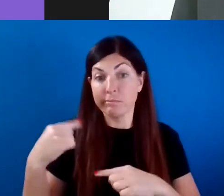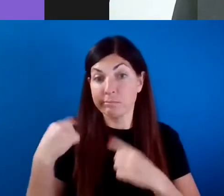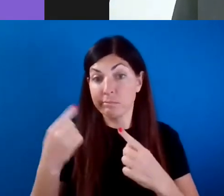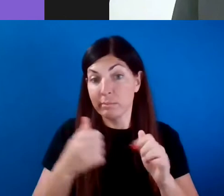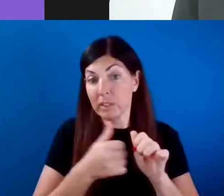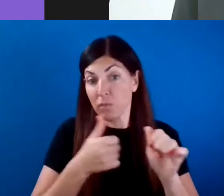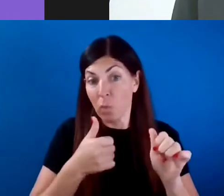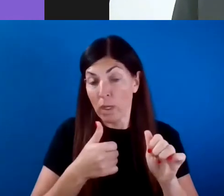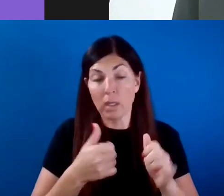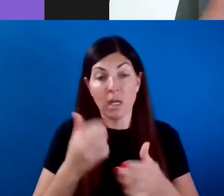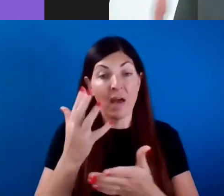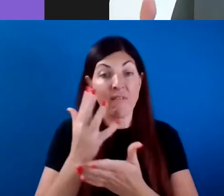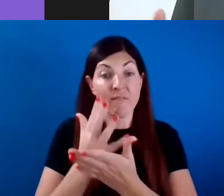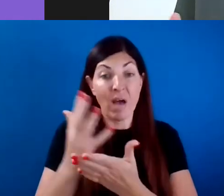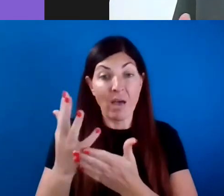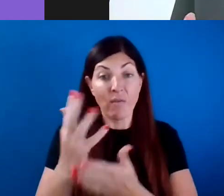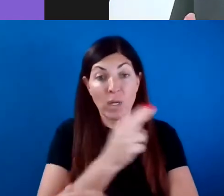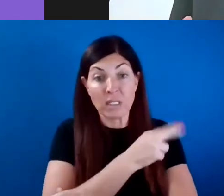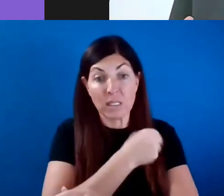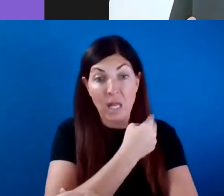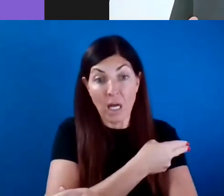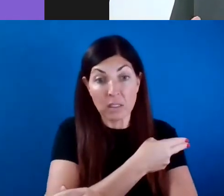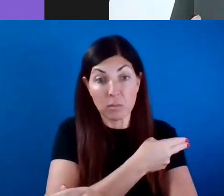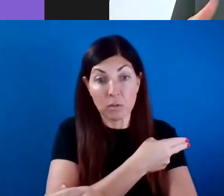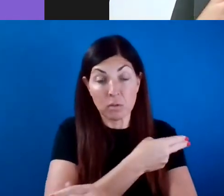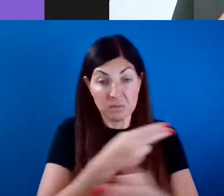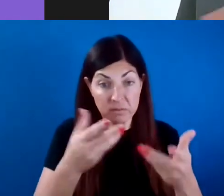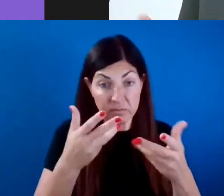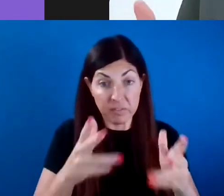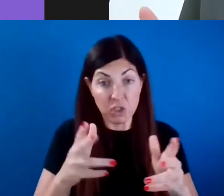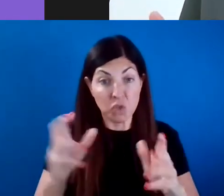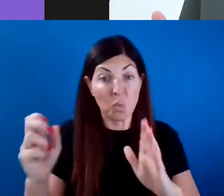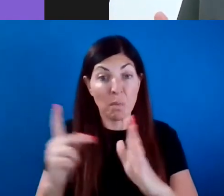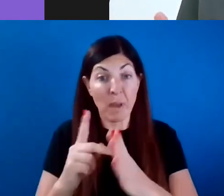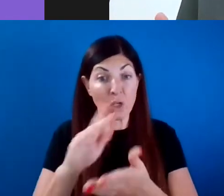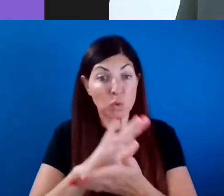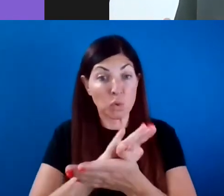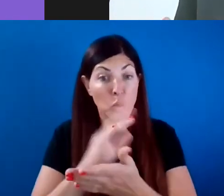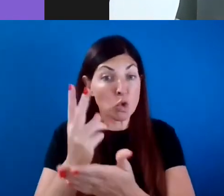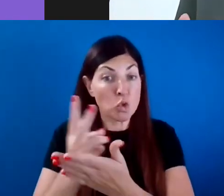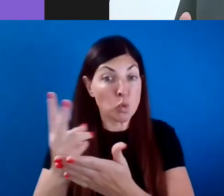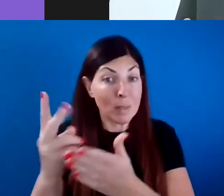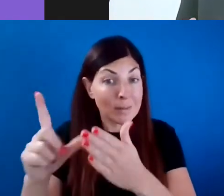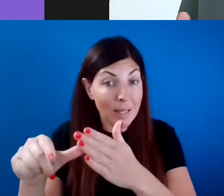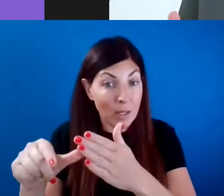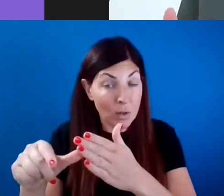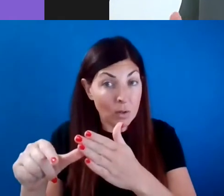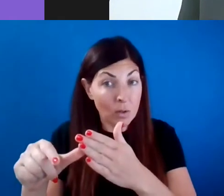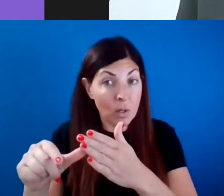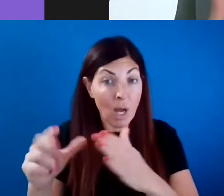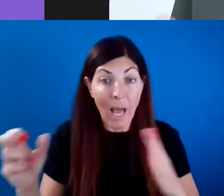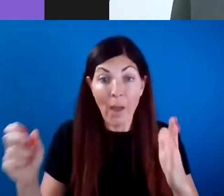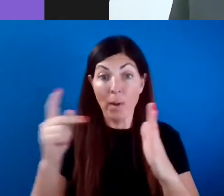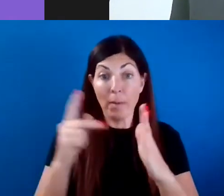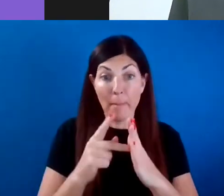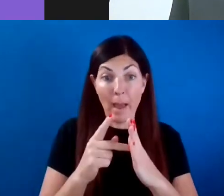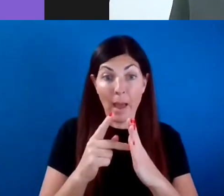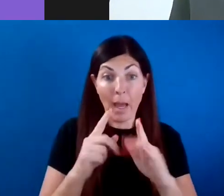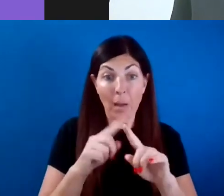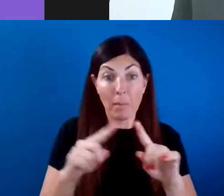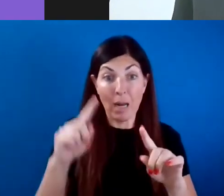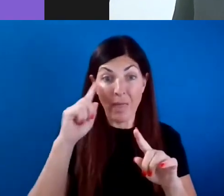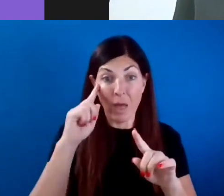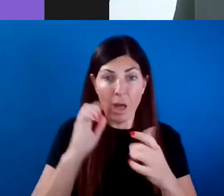the hospital, I went back to school 2 weeks later. And I went back knowing that I didn't even know how I was going to open my